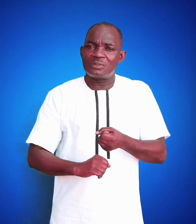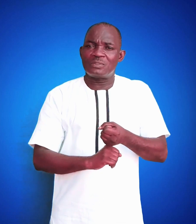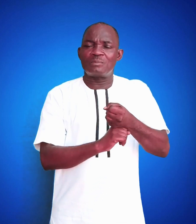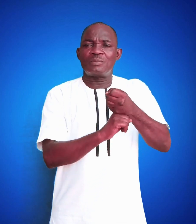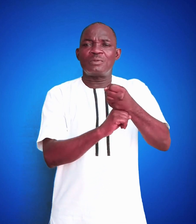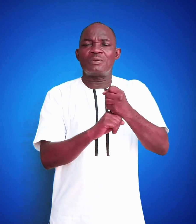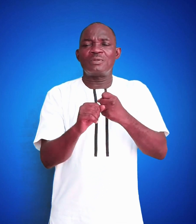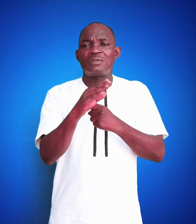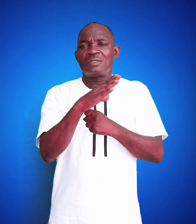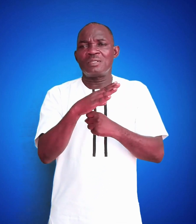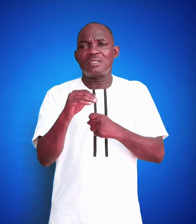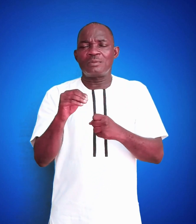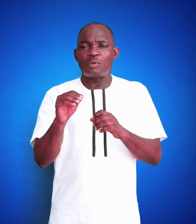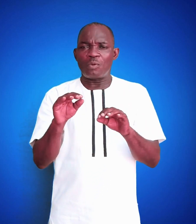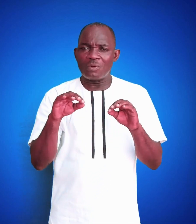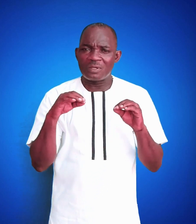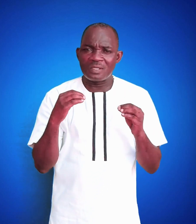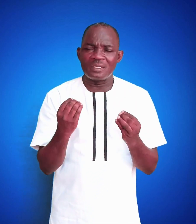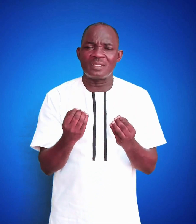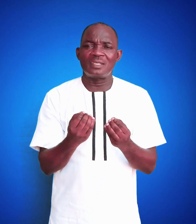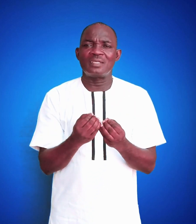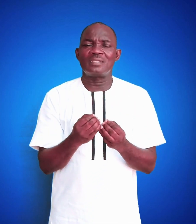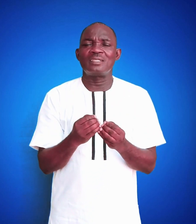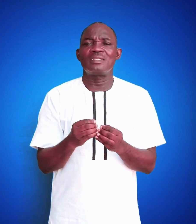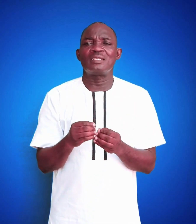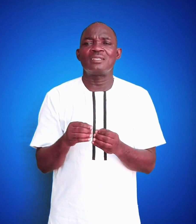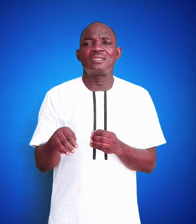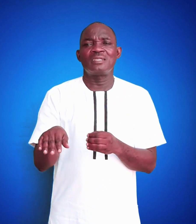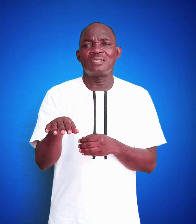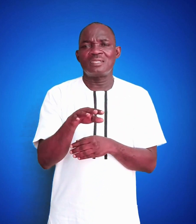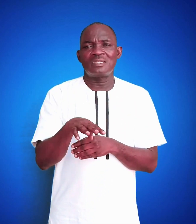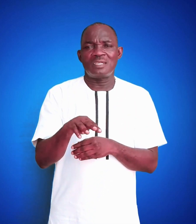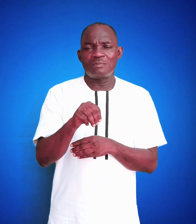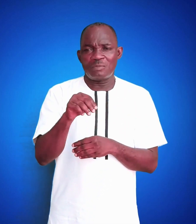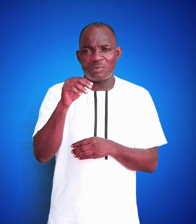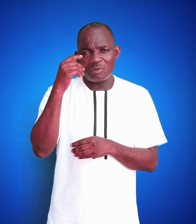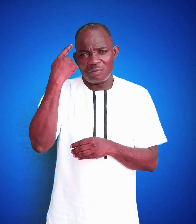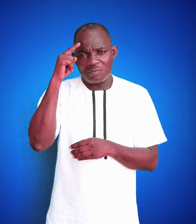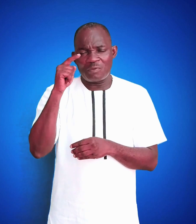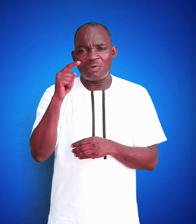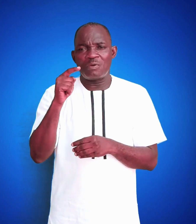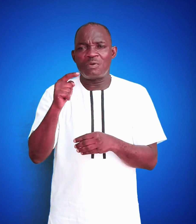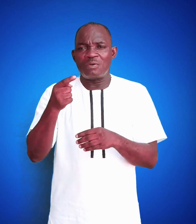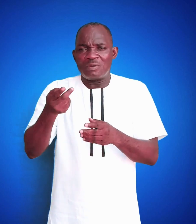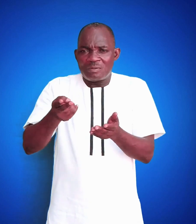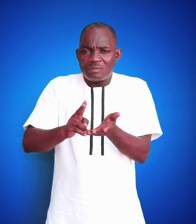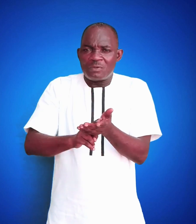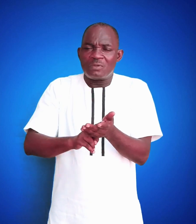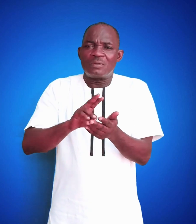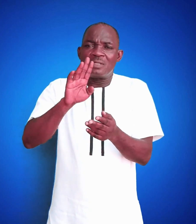support and organize them for enrollment.